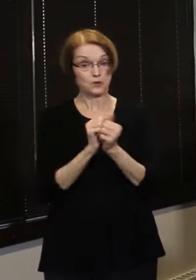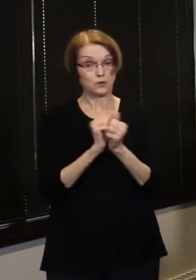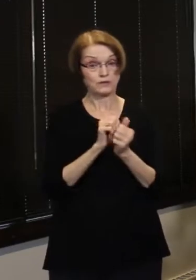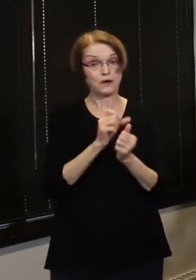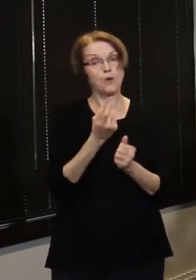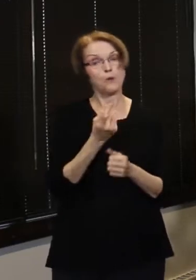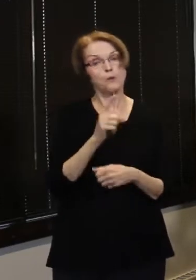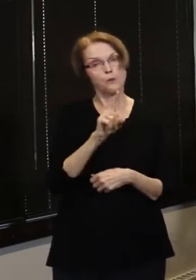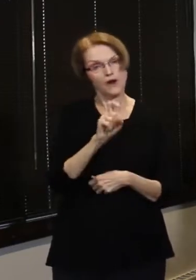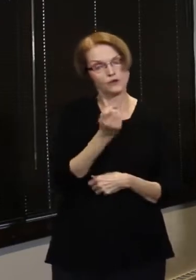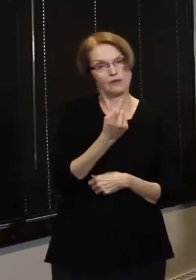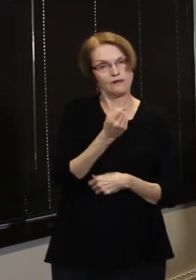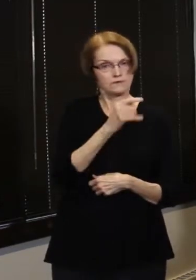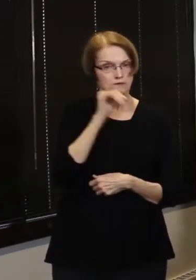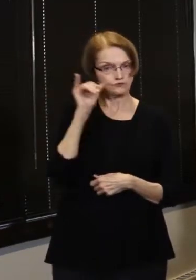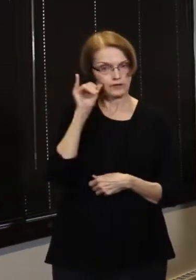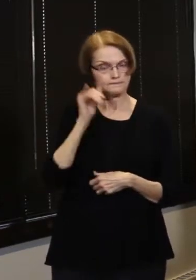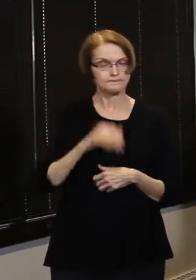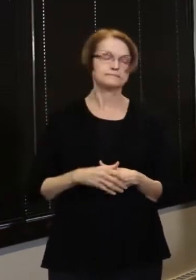111 yesterday.